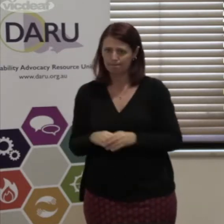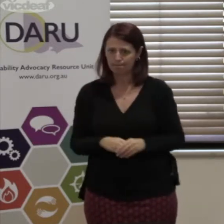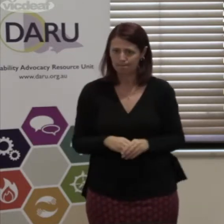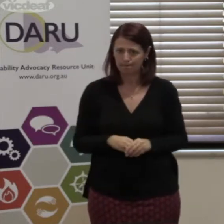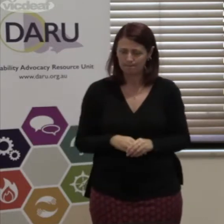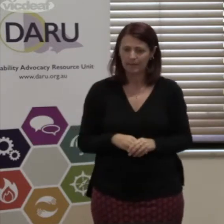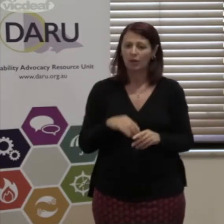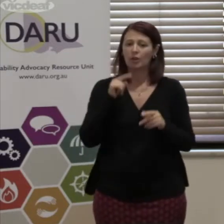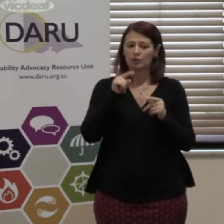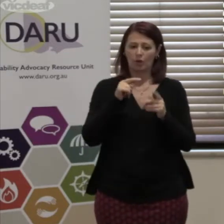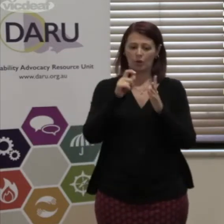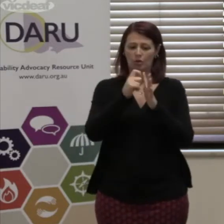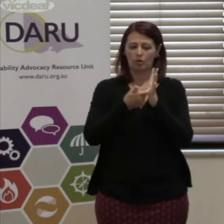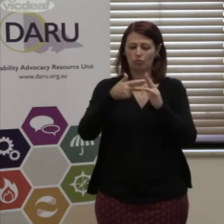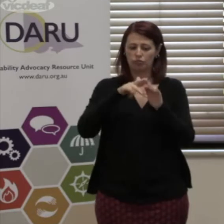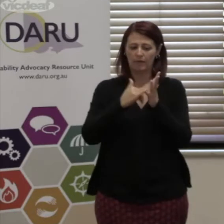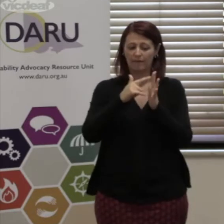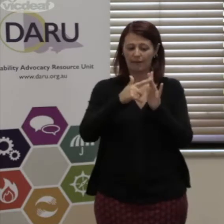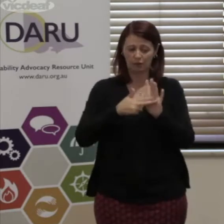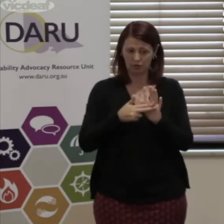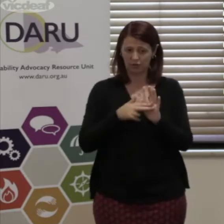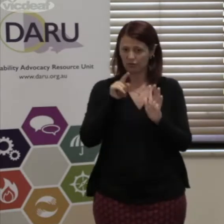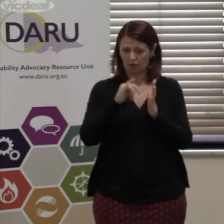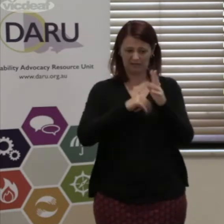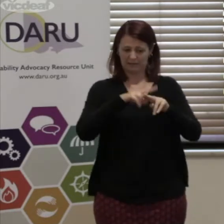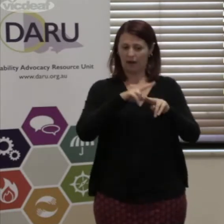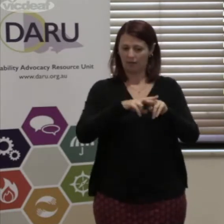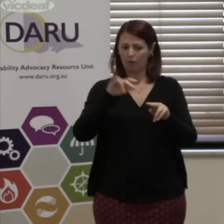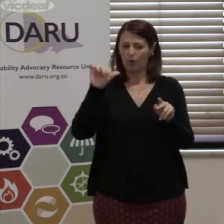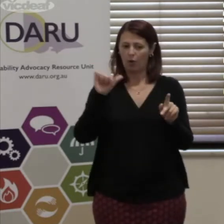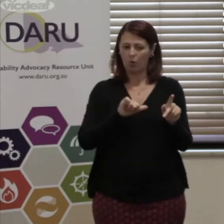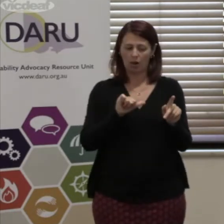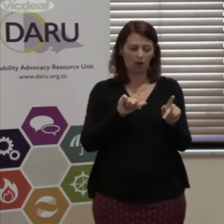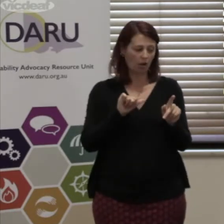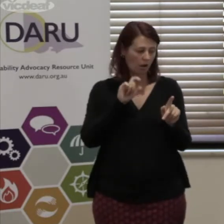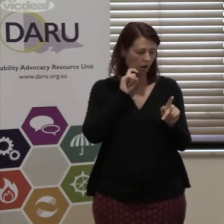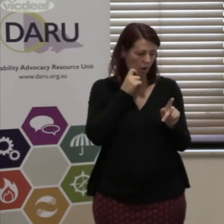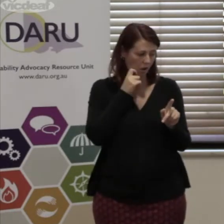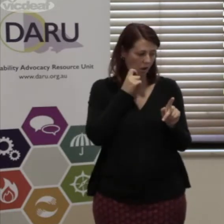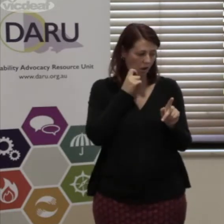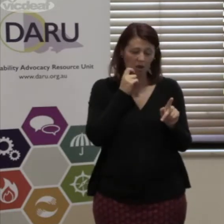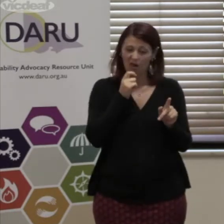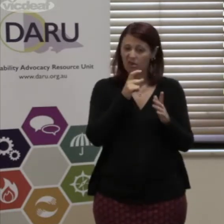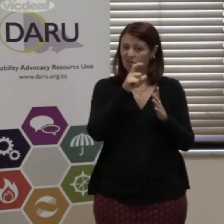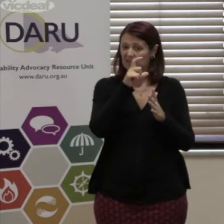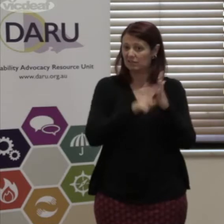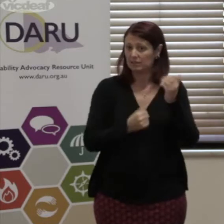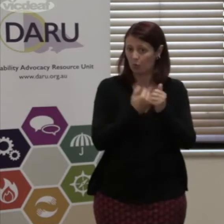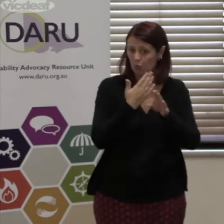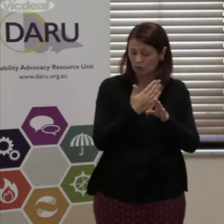the professions, so that your staff will be expected to be disability support